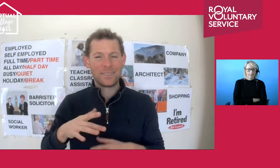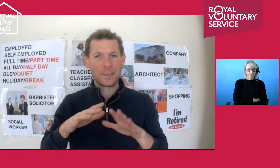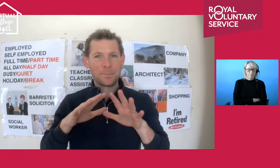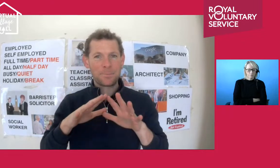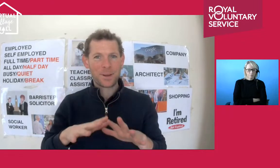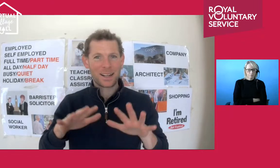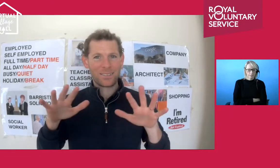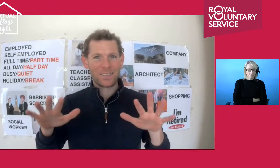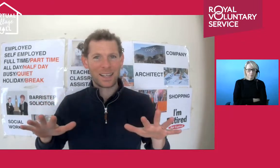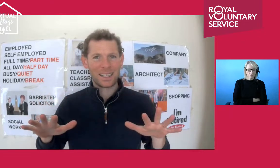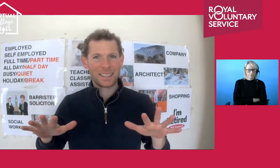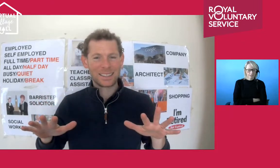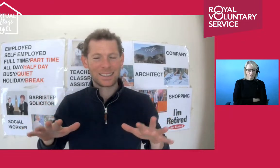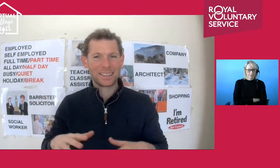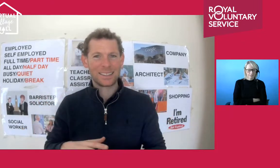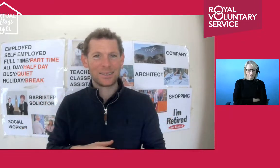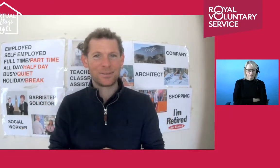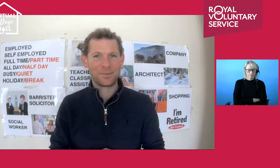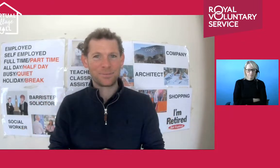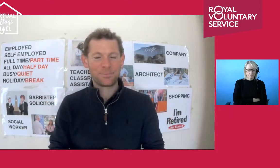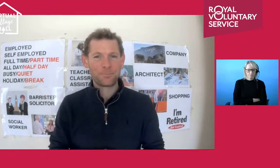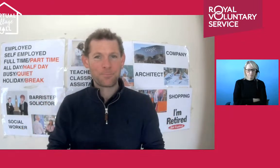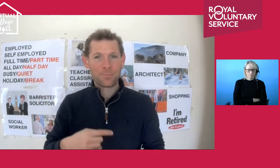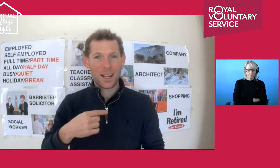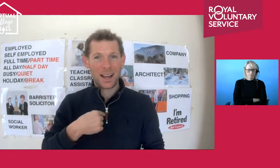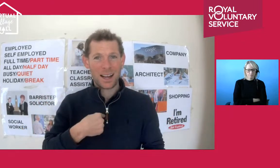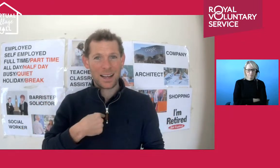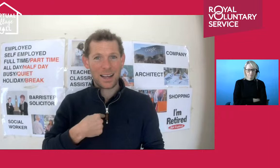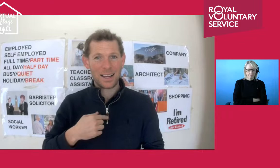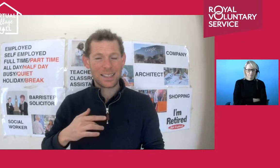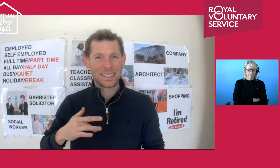I live in Belfast.